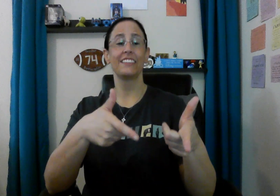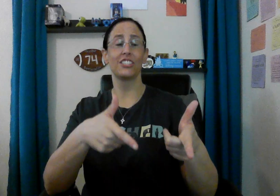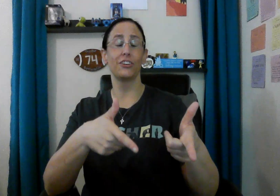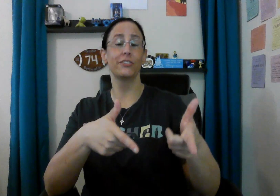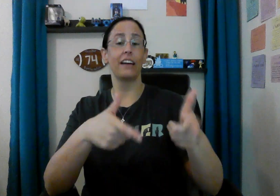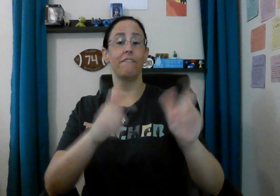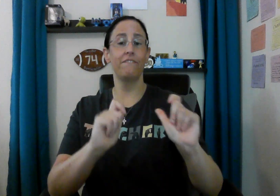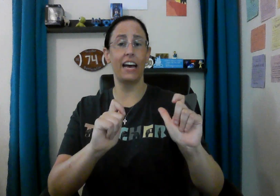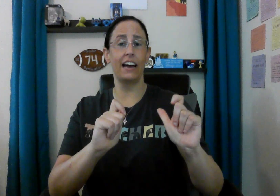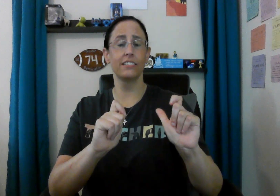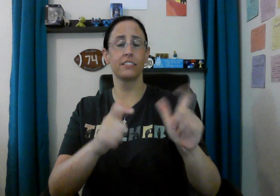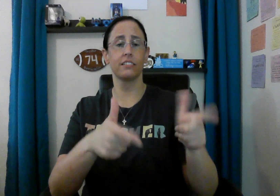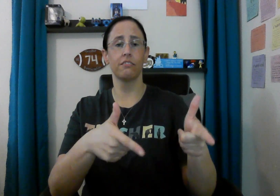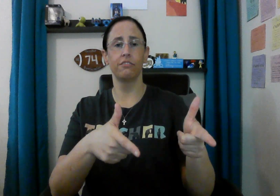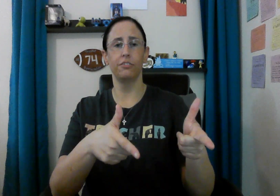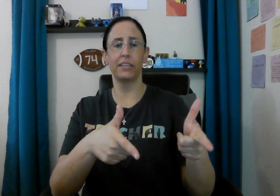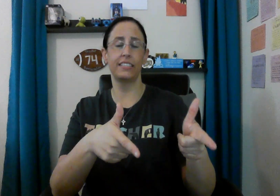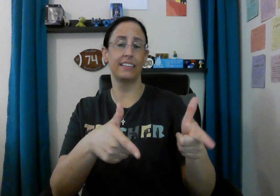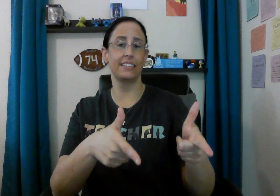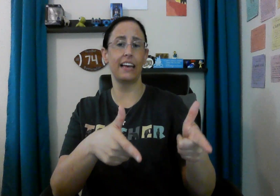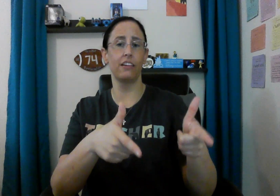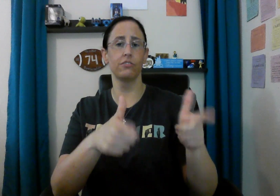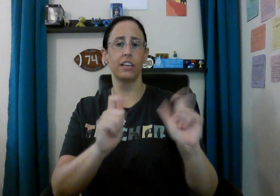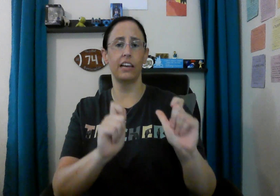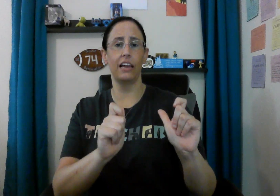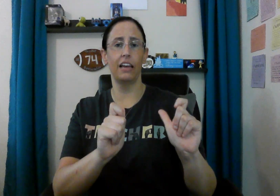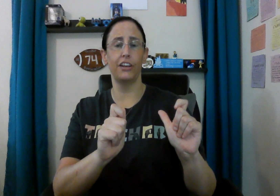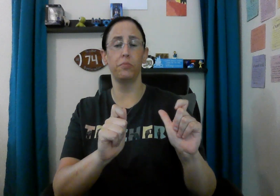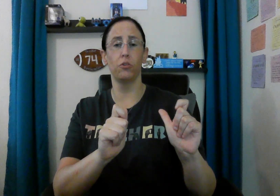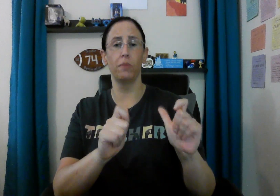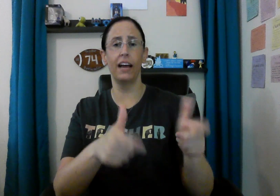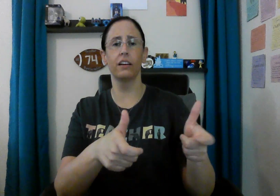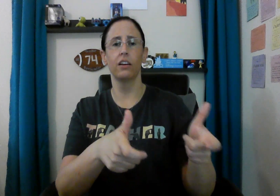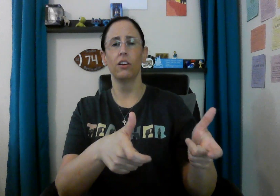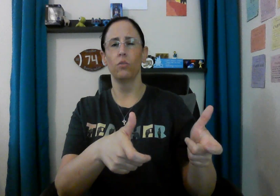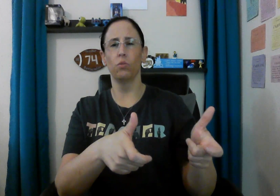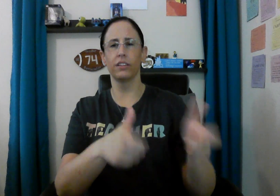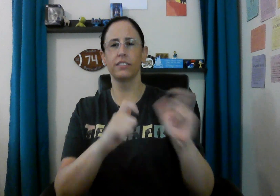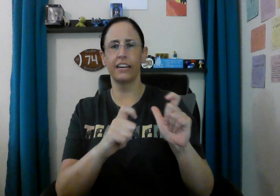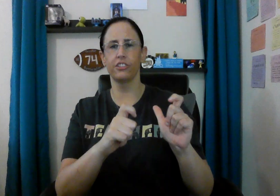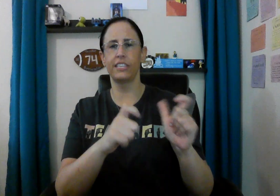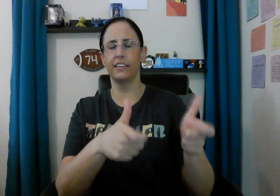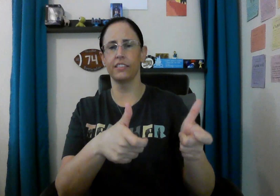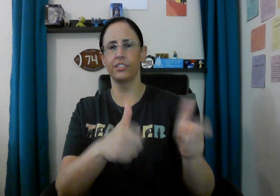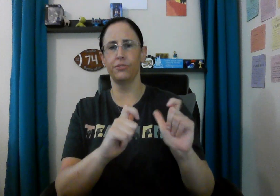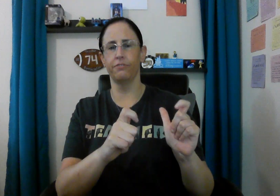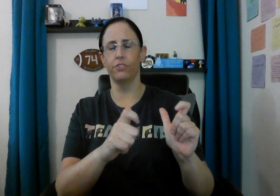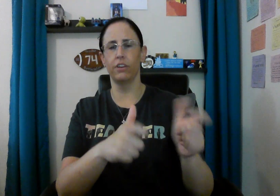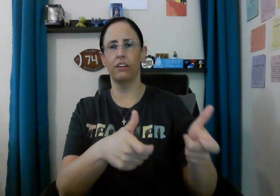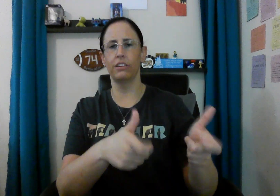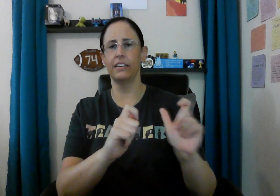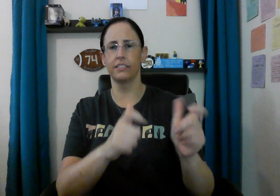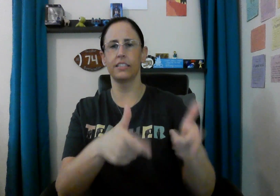So you sign fast. You might see it as L's and you pull back. One of the signers, he doesn't do the full L. He does this,